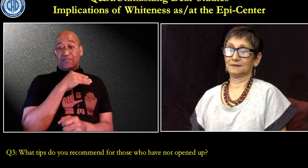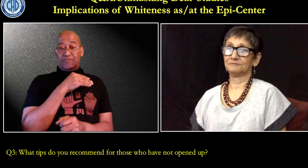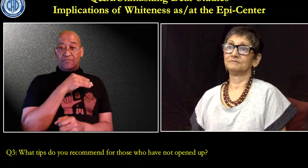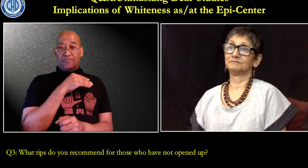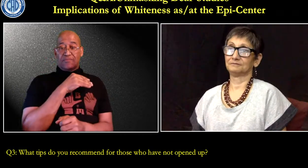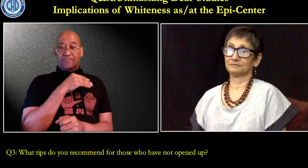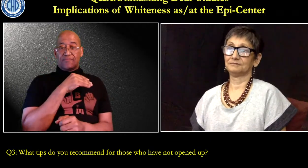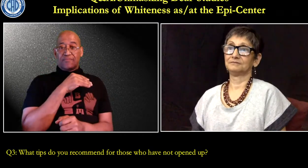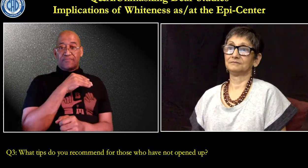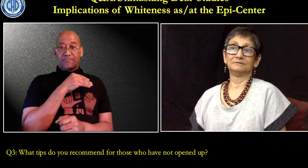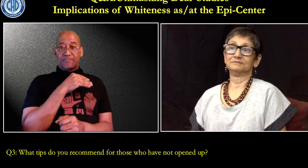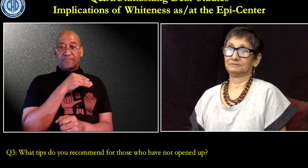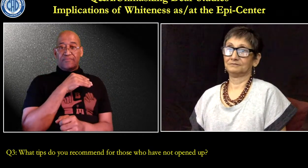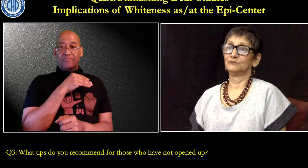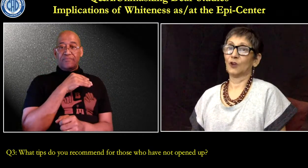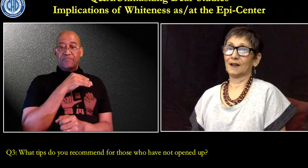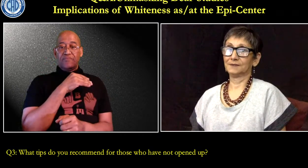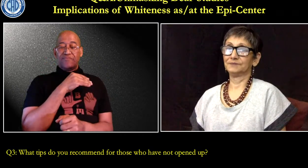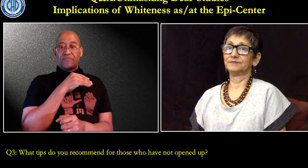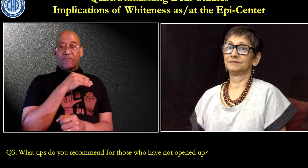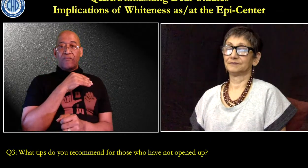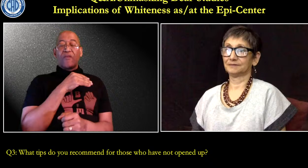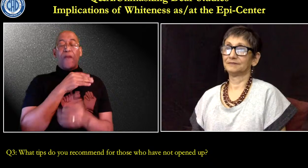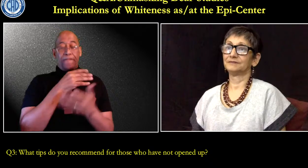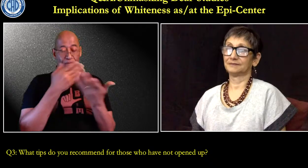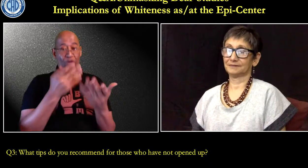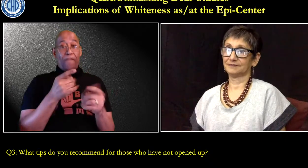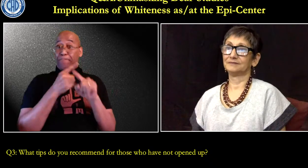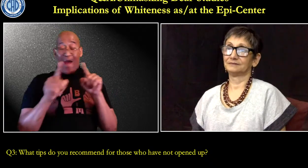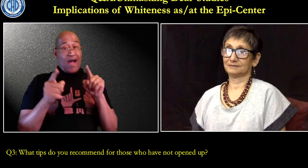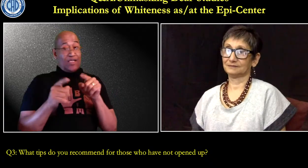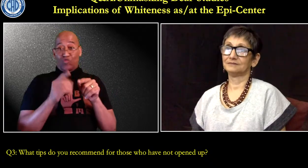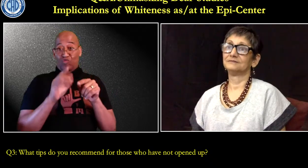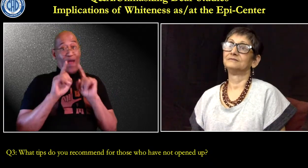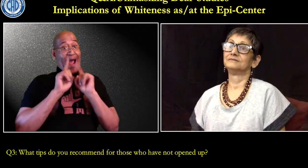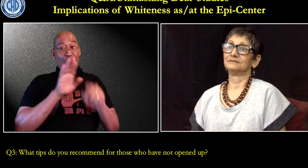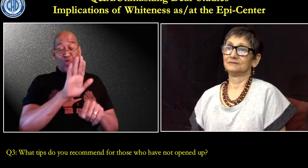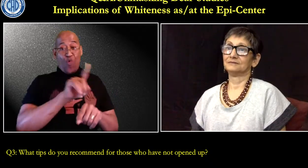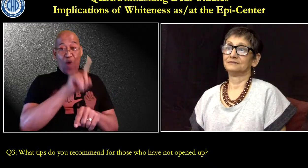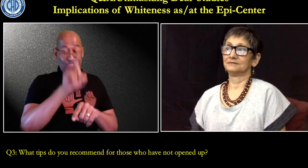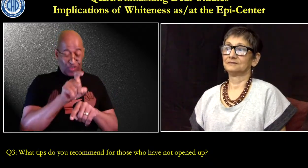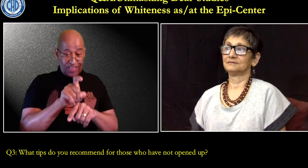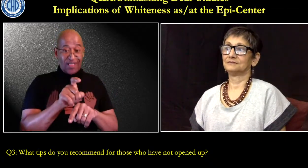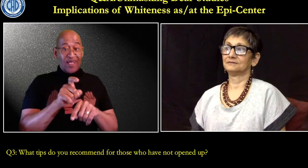we definitely want to get the truth out and no more lies.